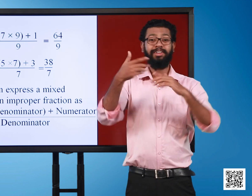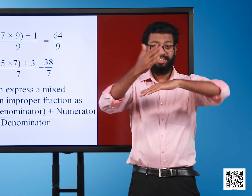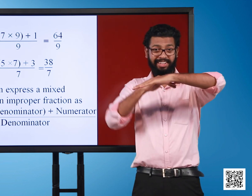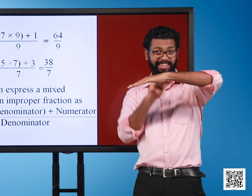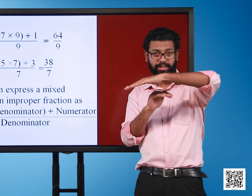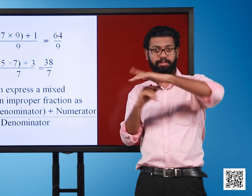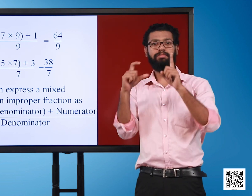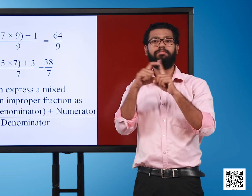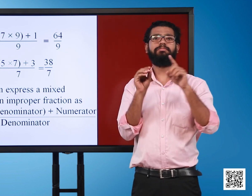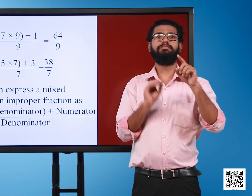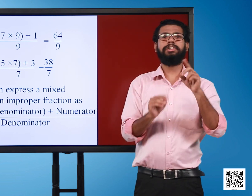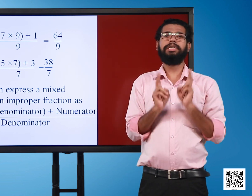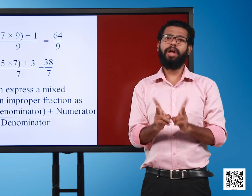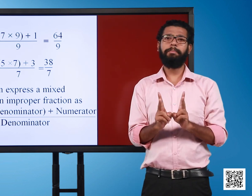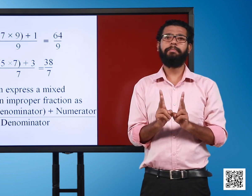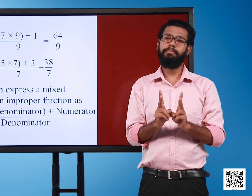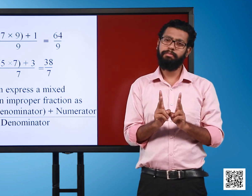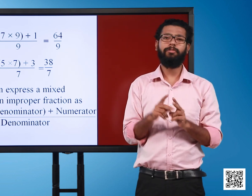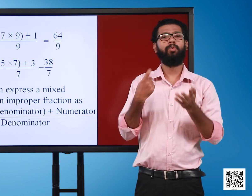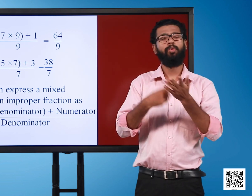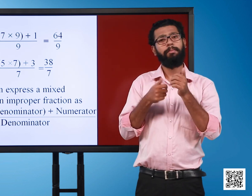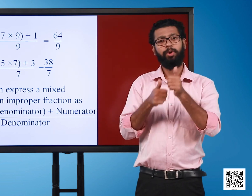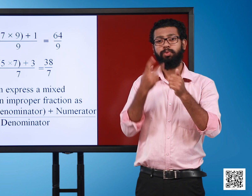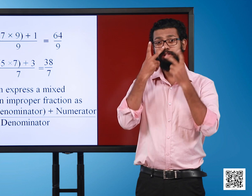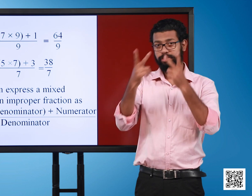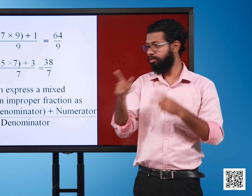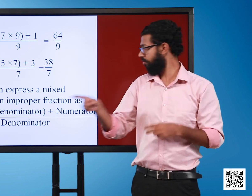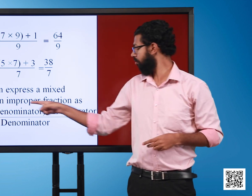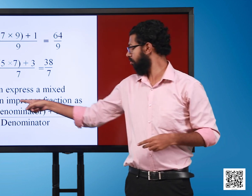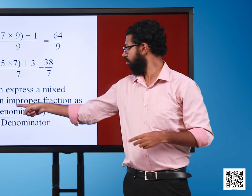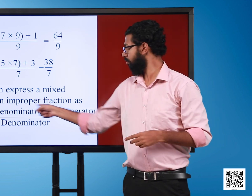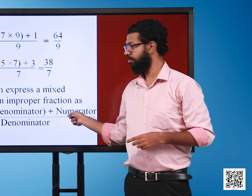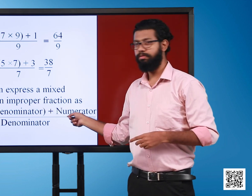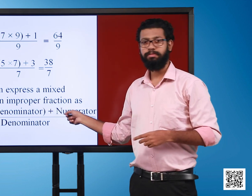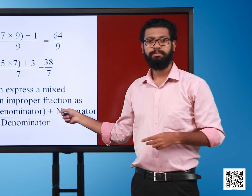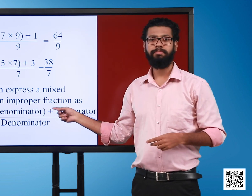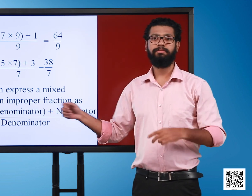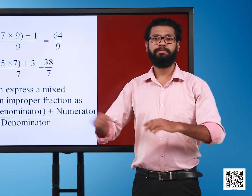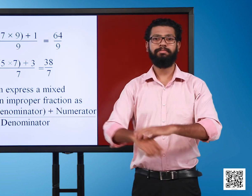whole into denominator plus numerator divided by denominator.